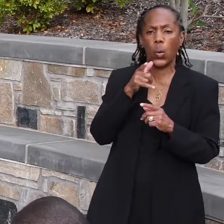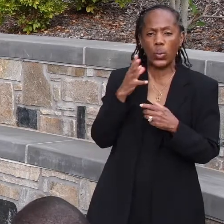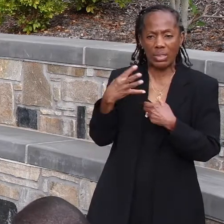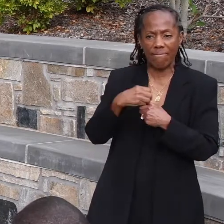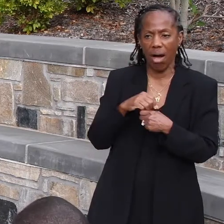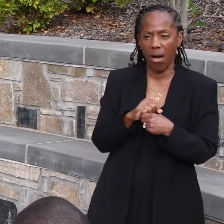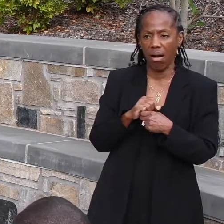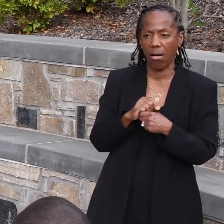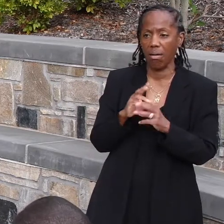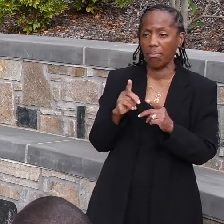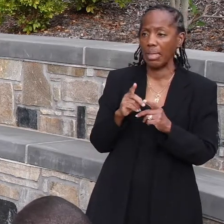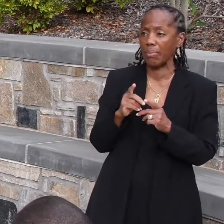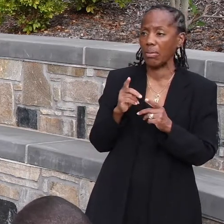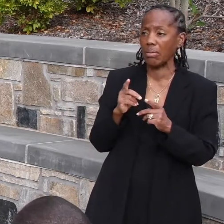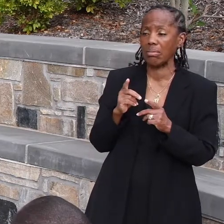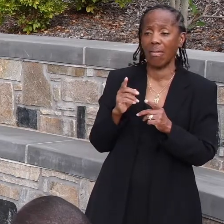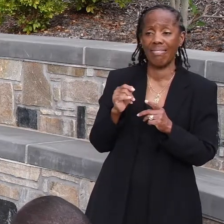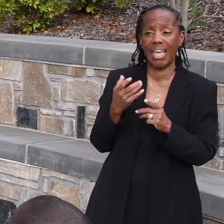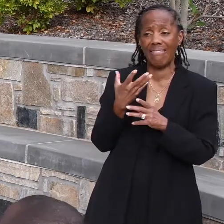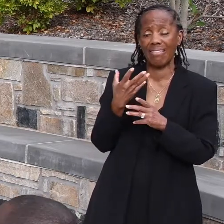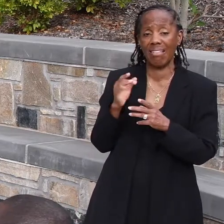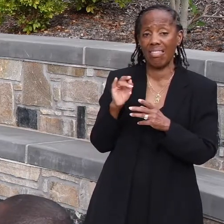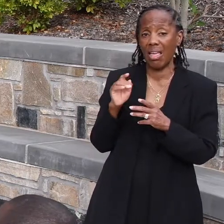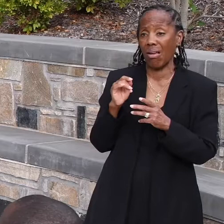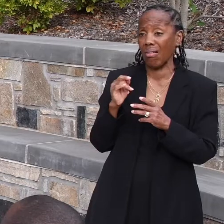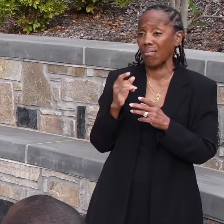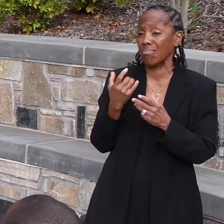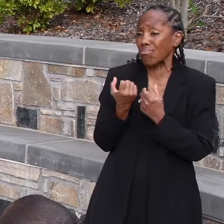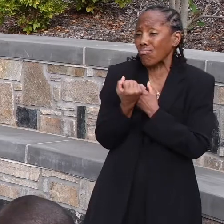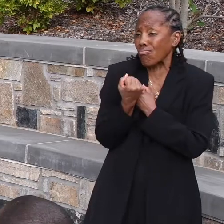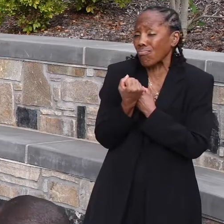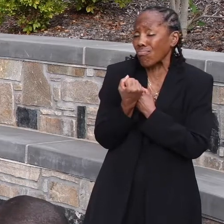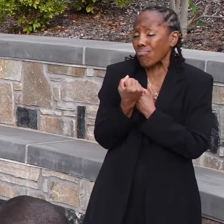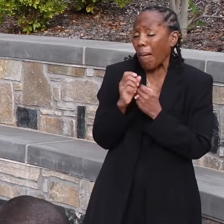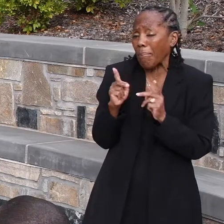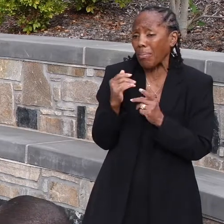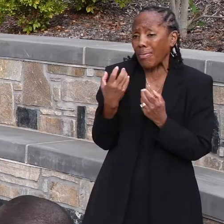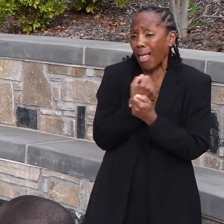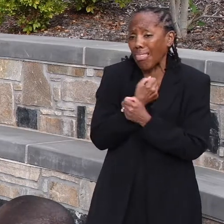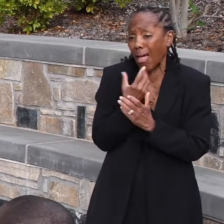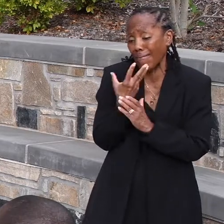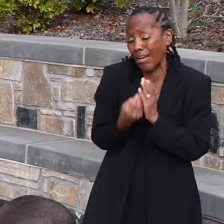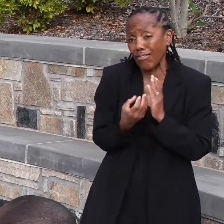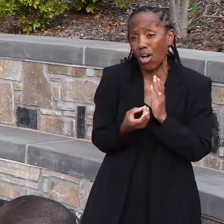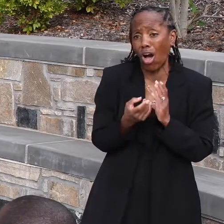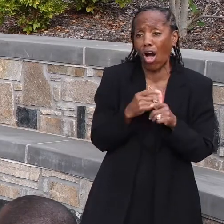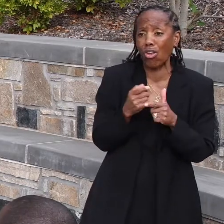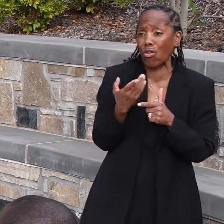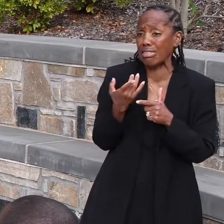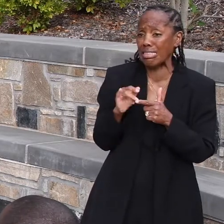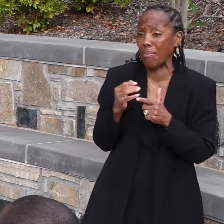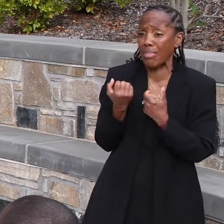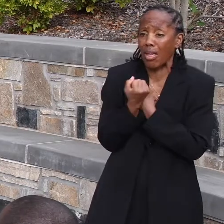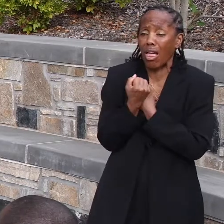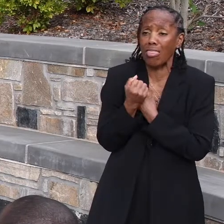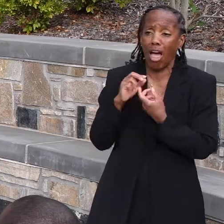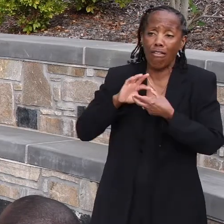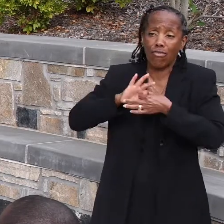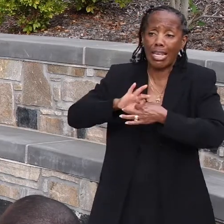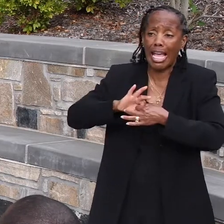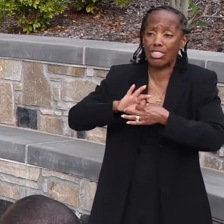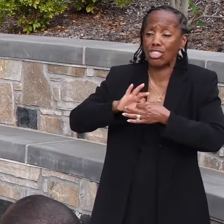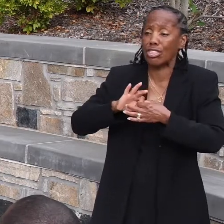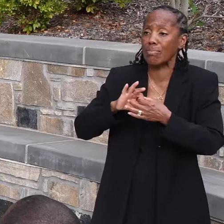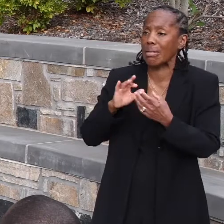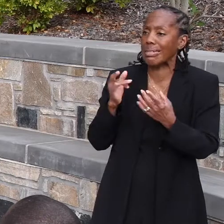whose loved ones have died. It's made up of people whose loved ones are in recovery, where it's made up of people